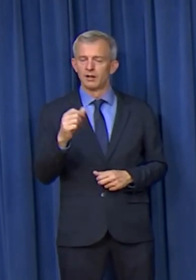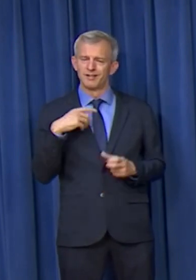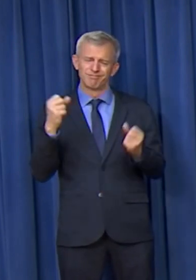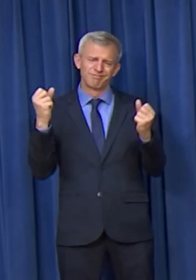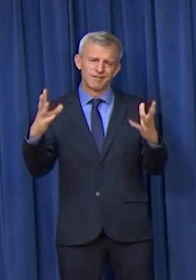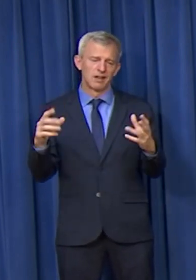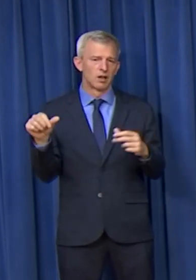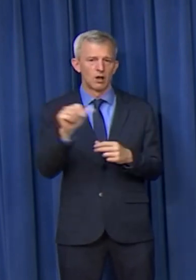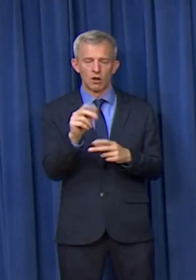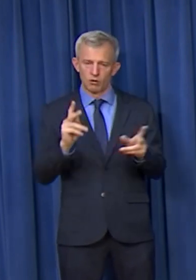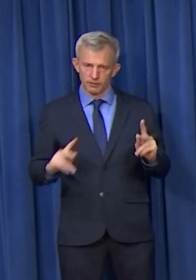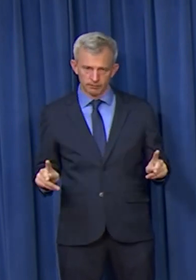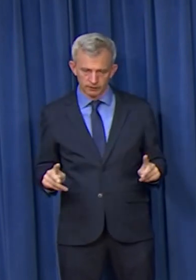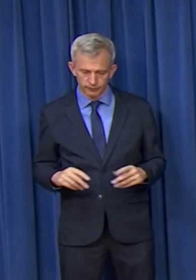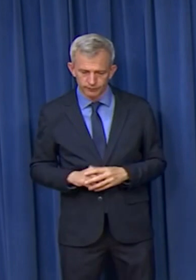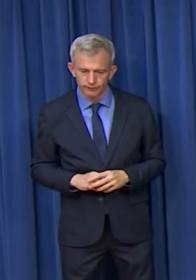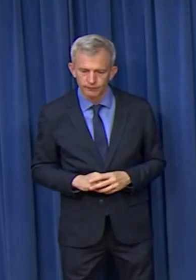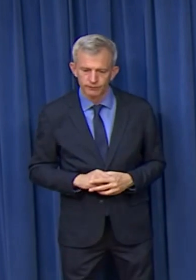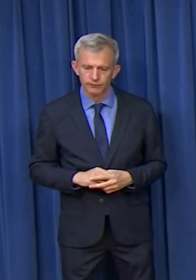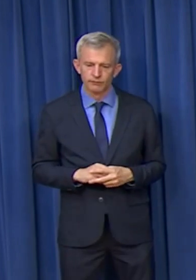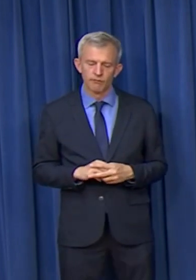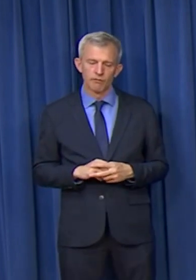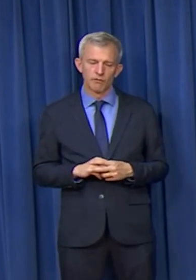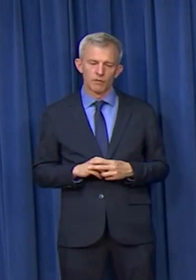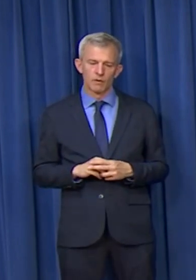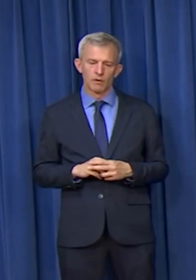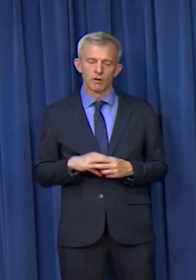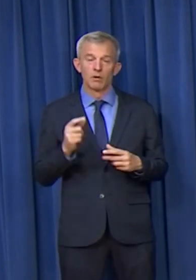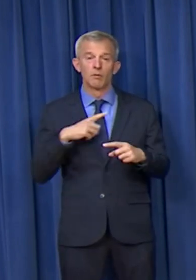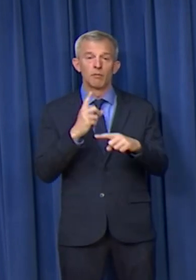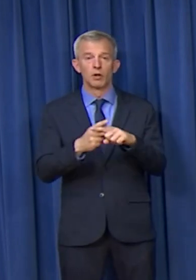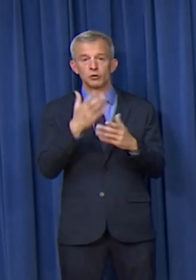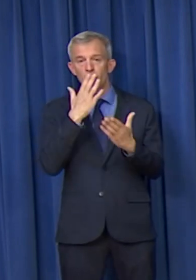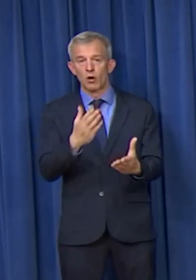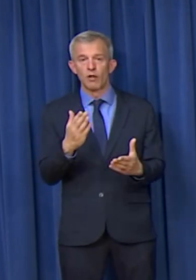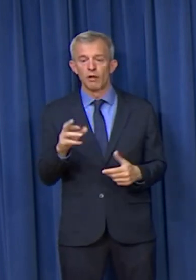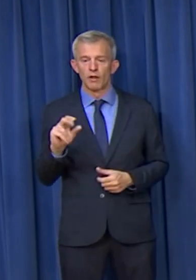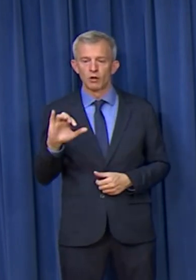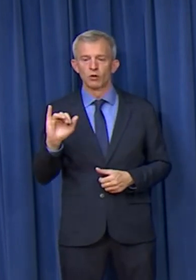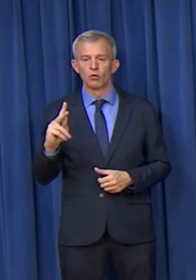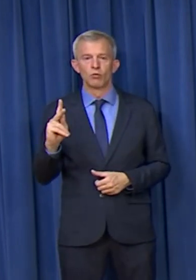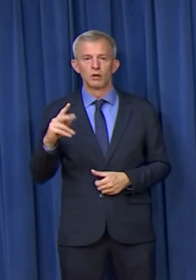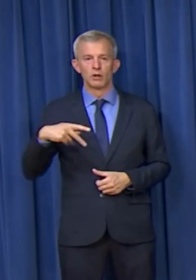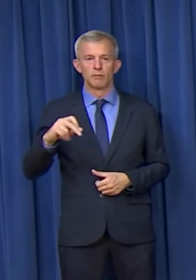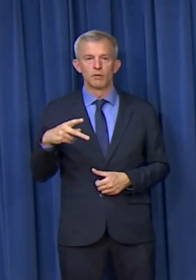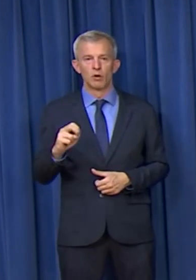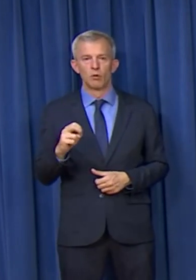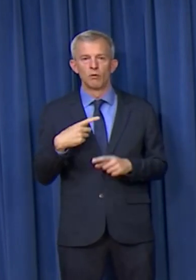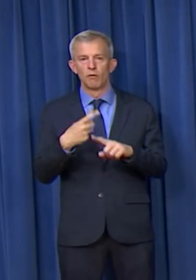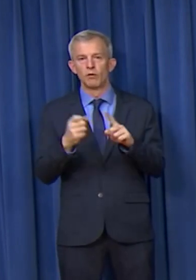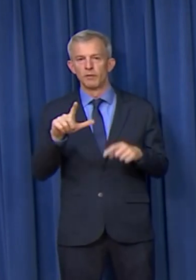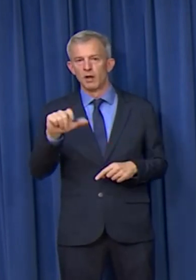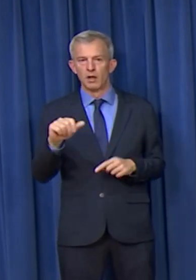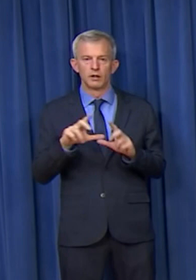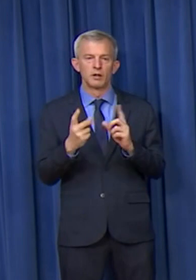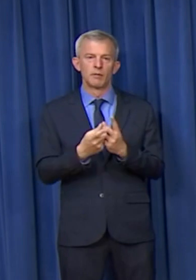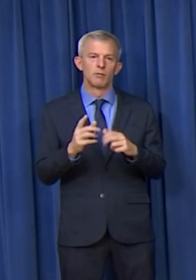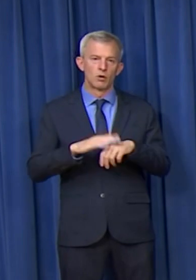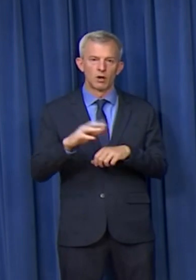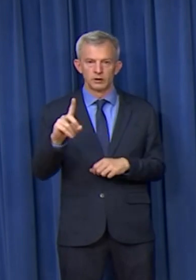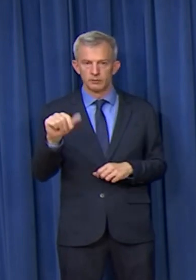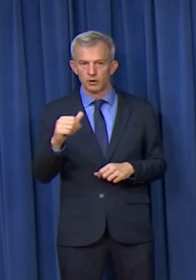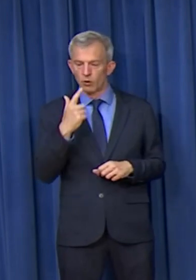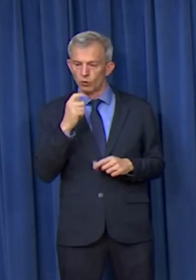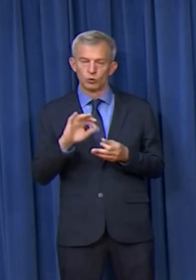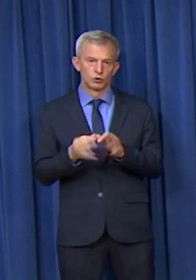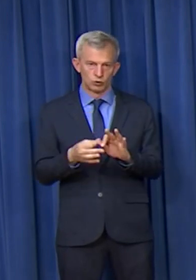many others. I also want to thank Rick Pope, who's here today from our LA Department on Disability, who is